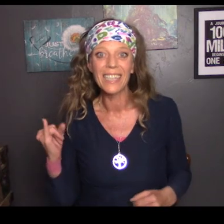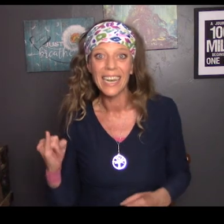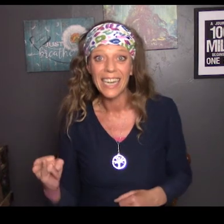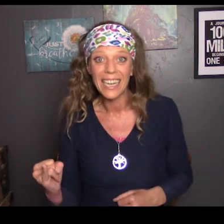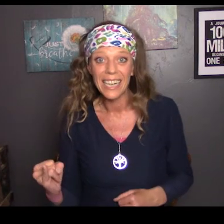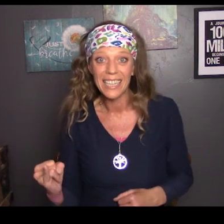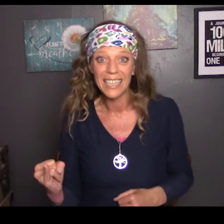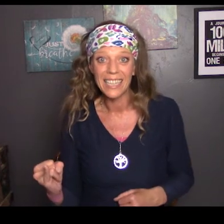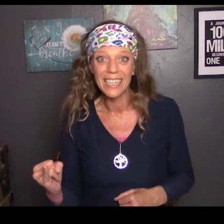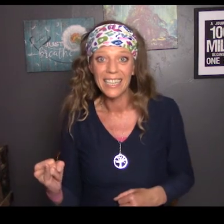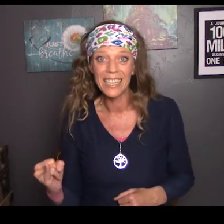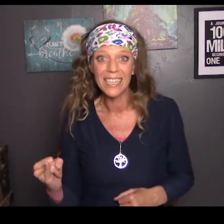is